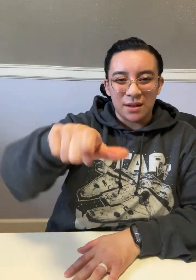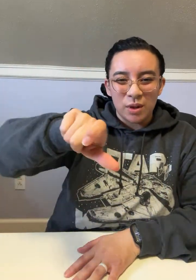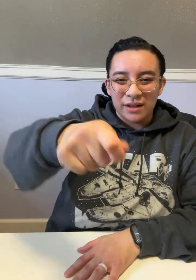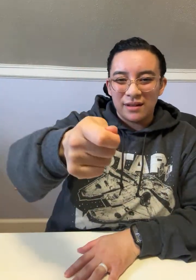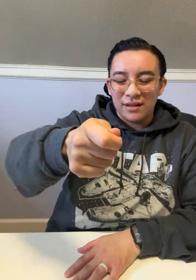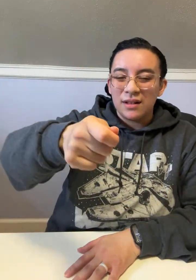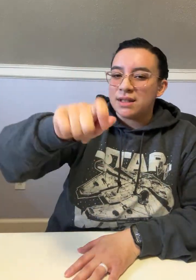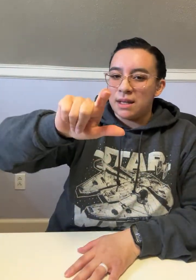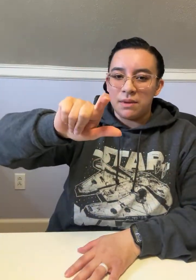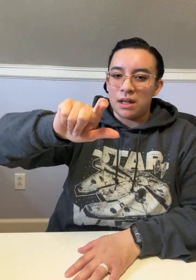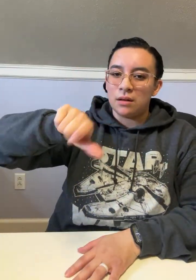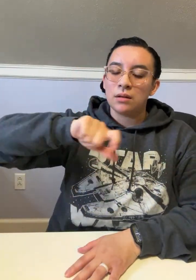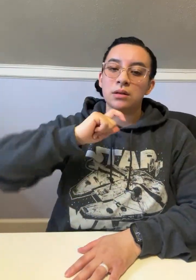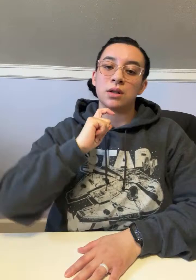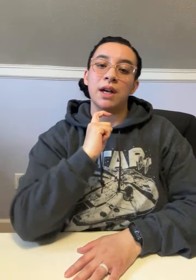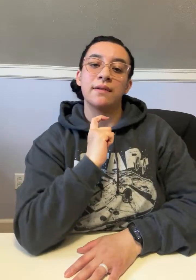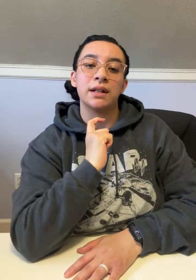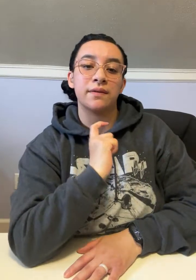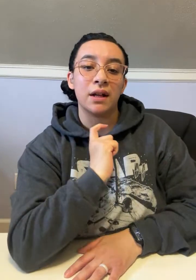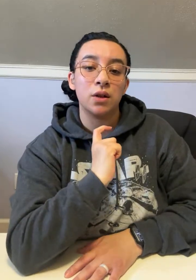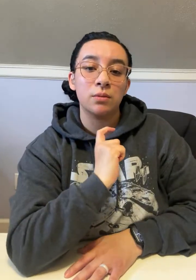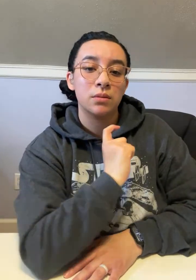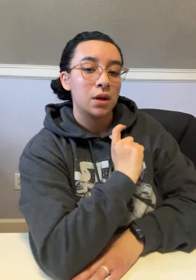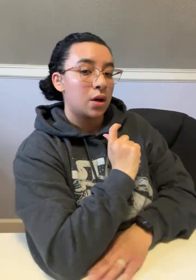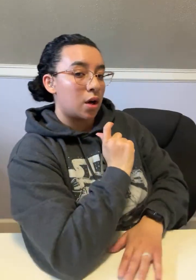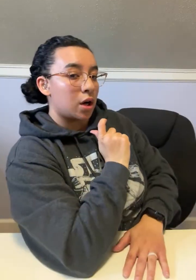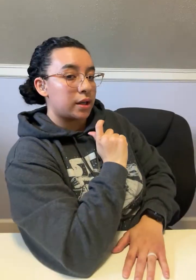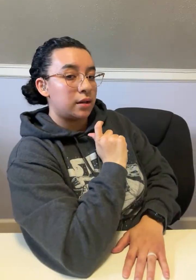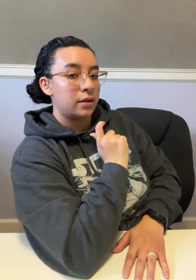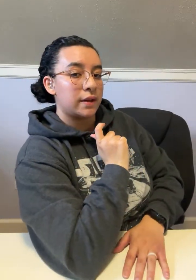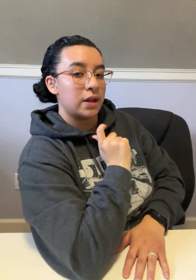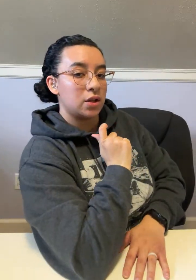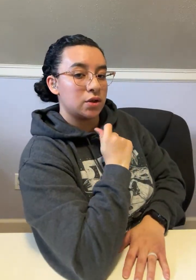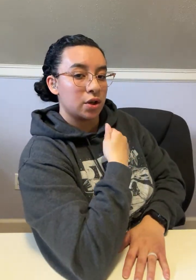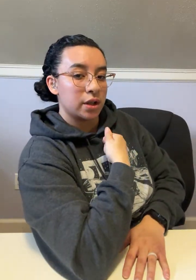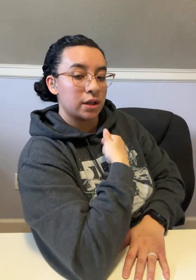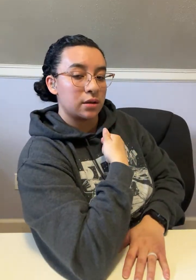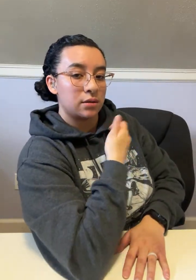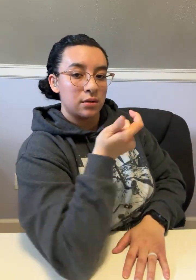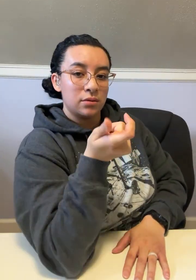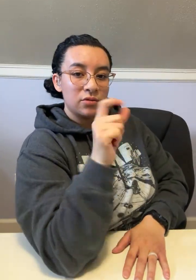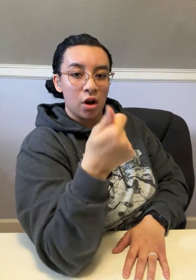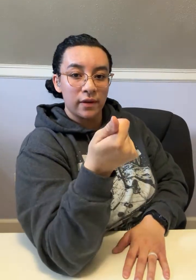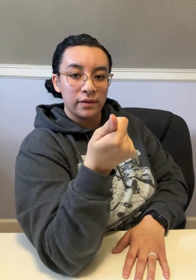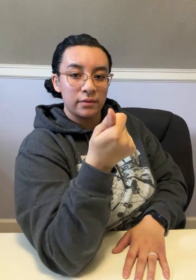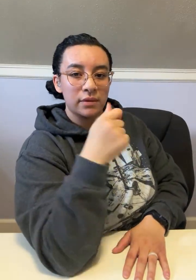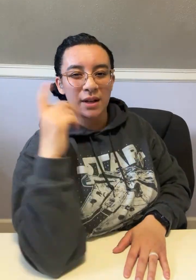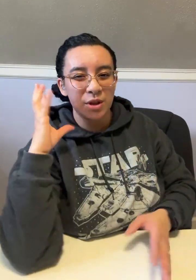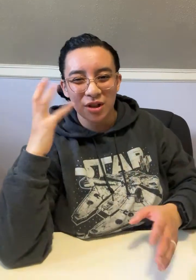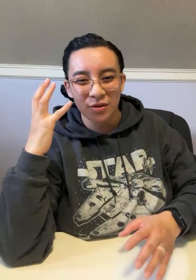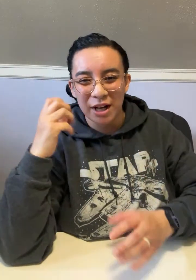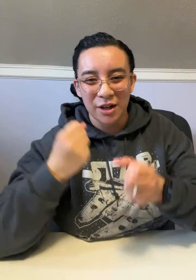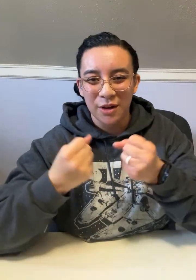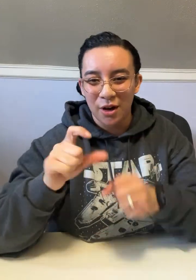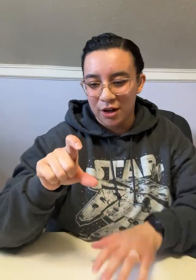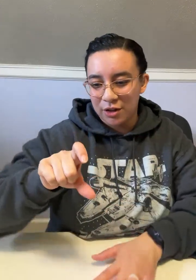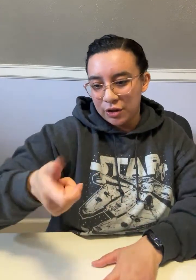someone, same thing. So you have like the volume on and then you turn it off. Like when you're in the radio in the car, you turn it